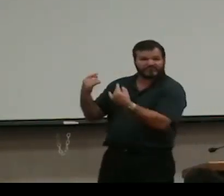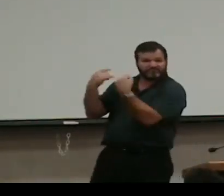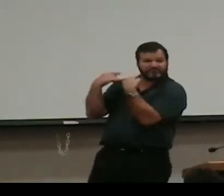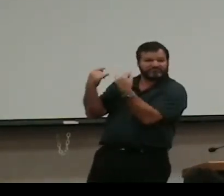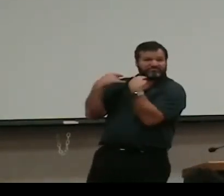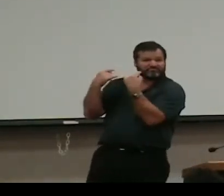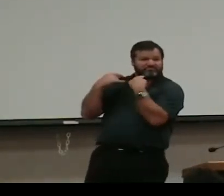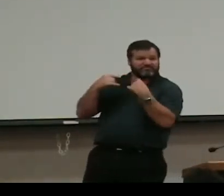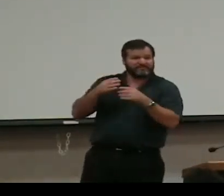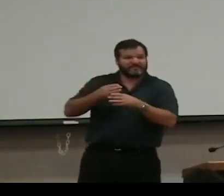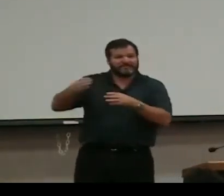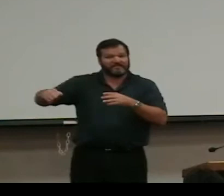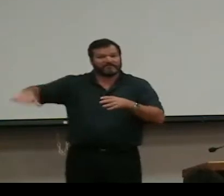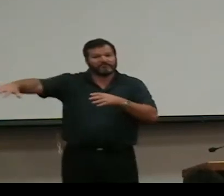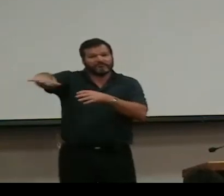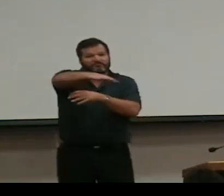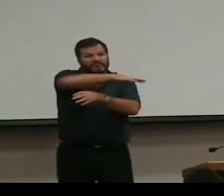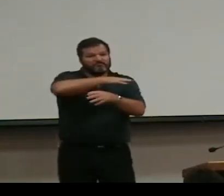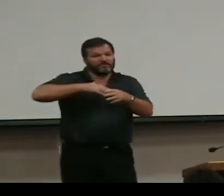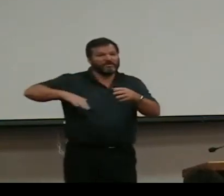And they laugh at us. They taunt us.